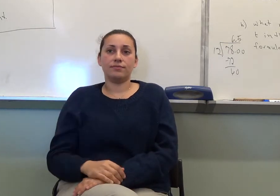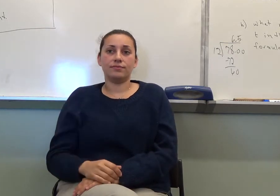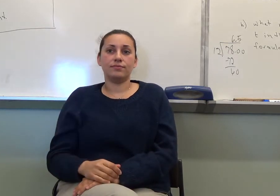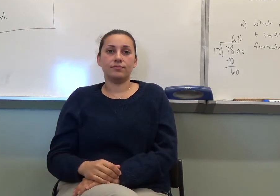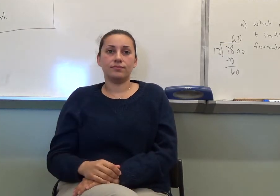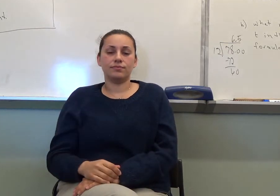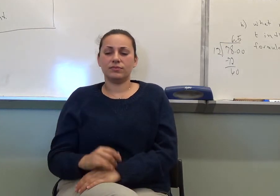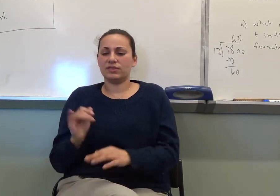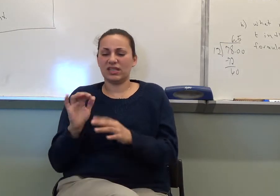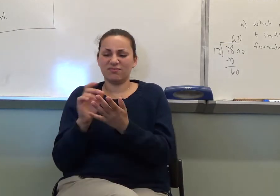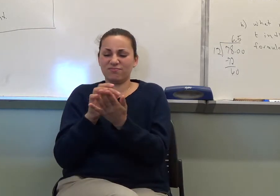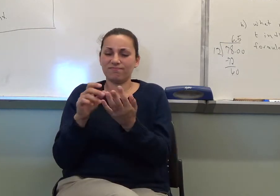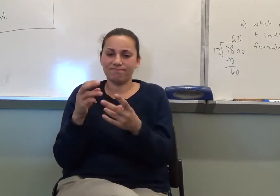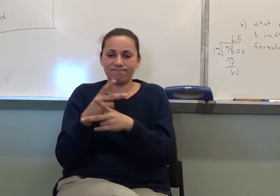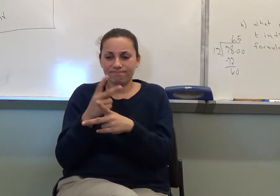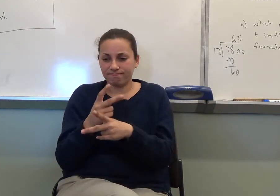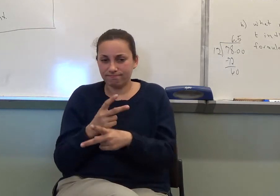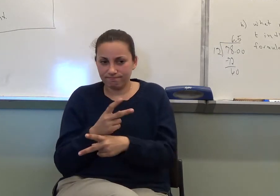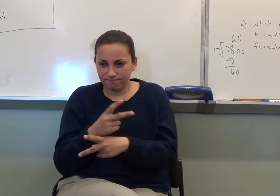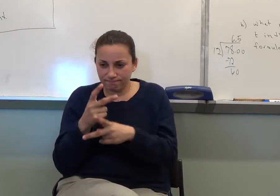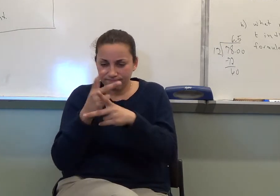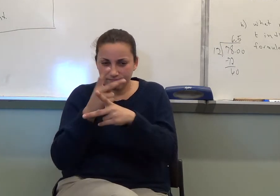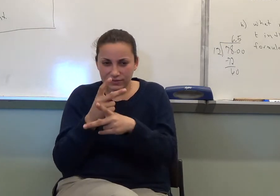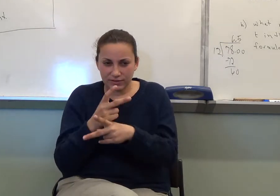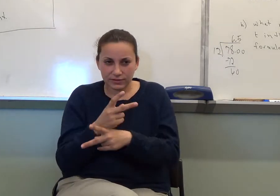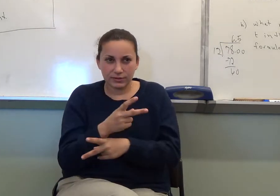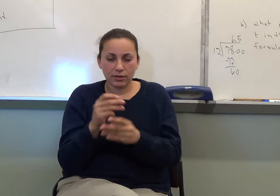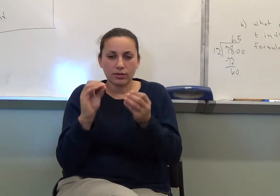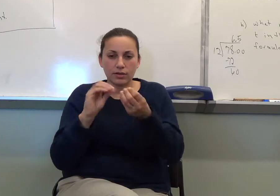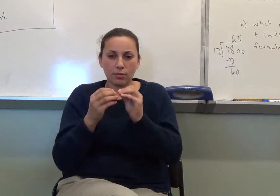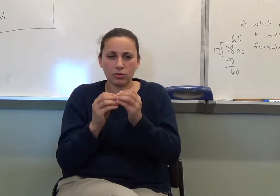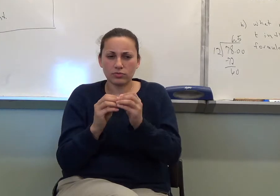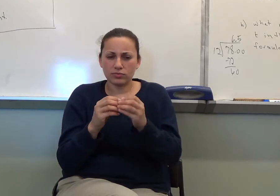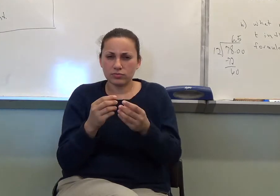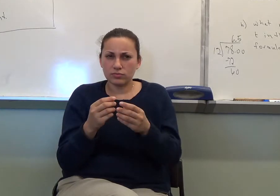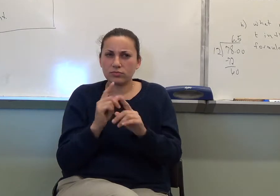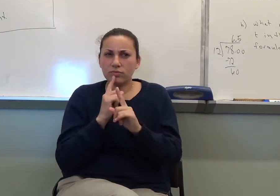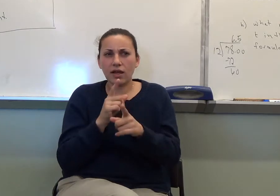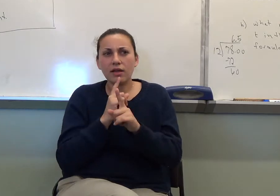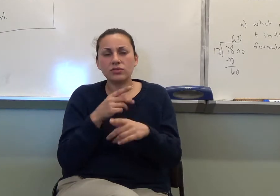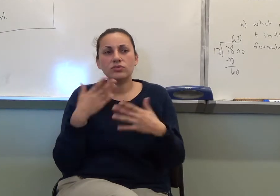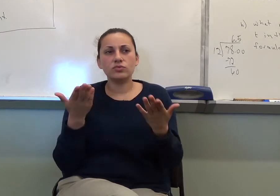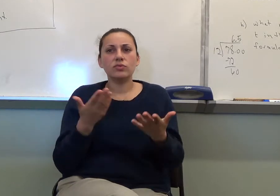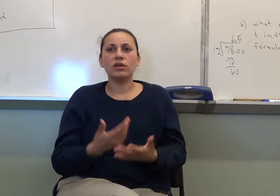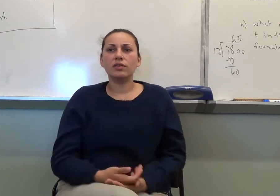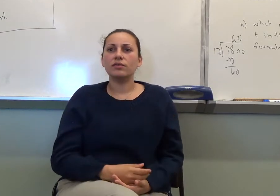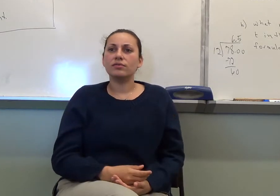crunching those numbers, and how much, what does that come out to be if you work those numbers?